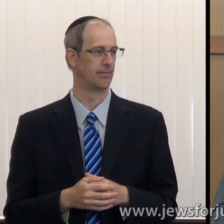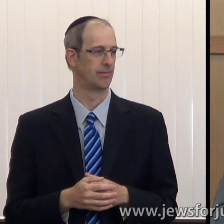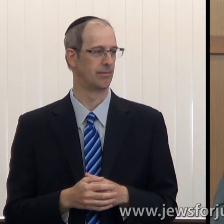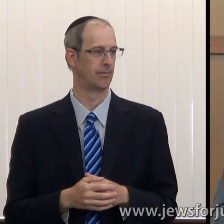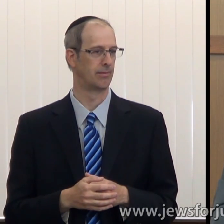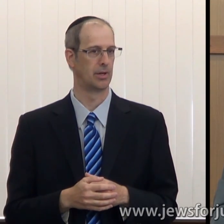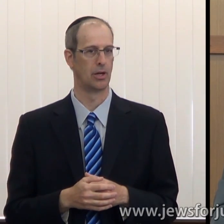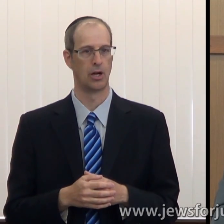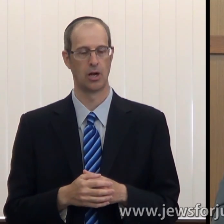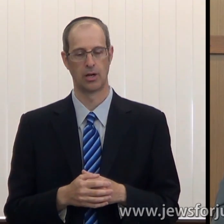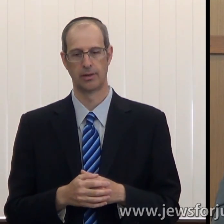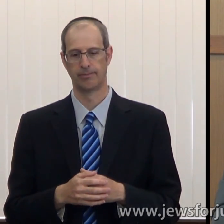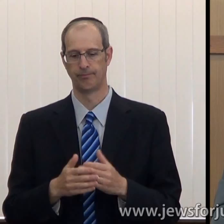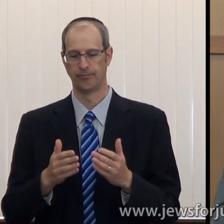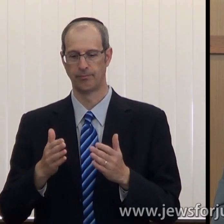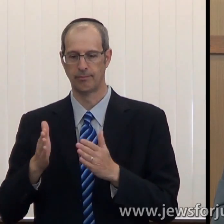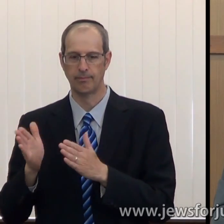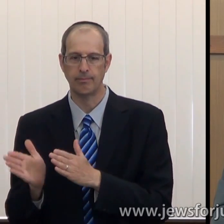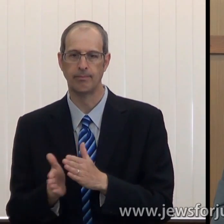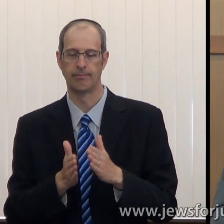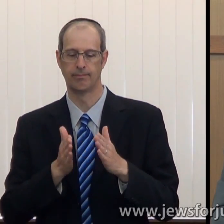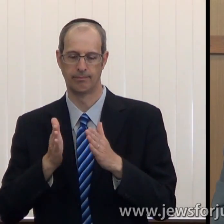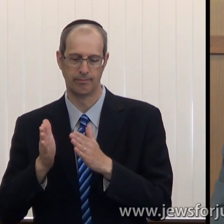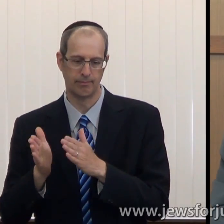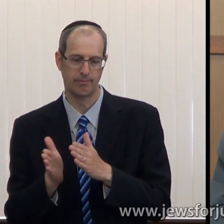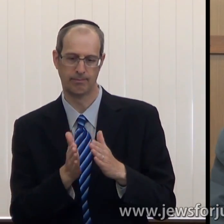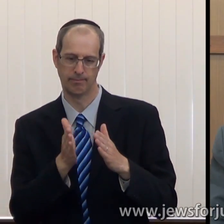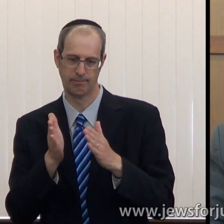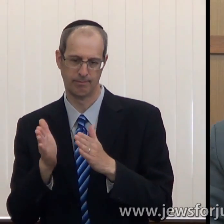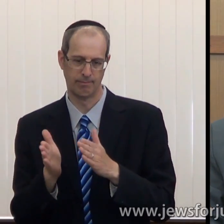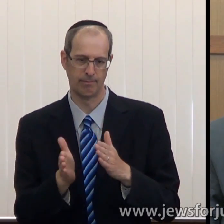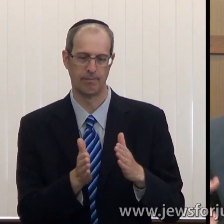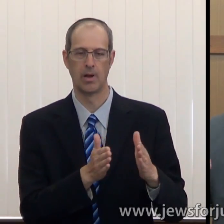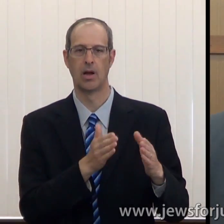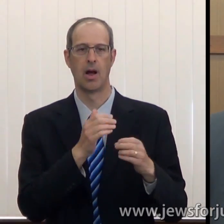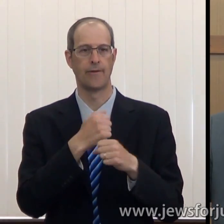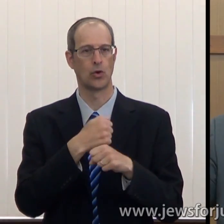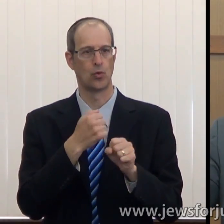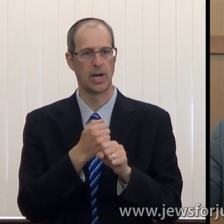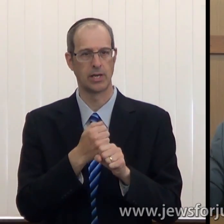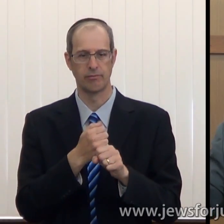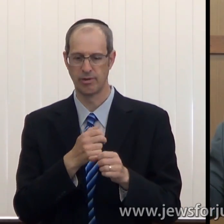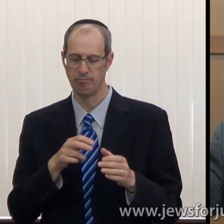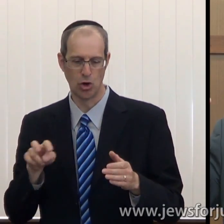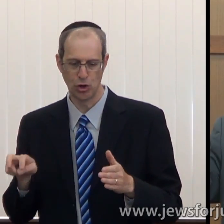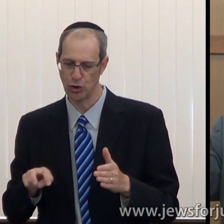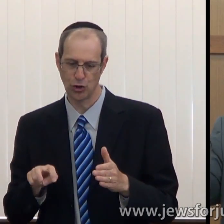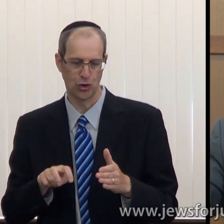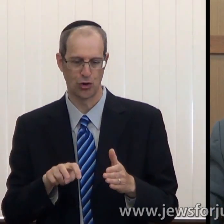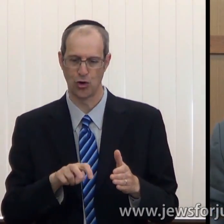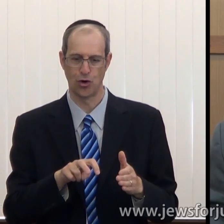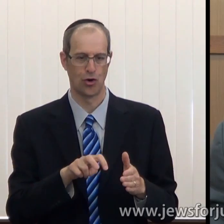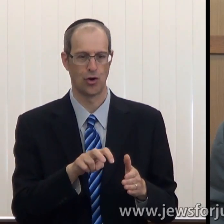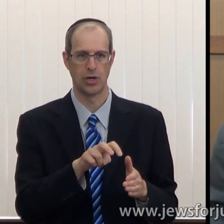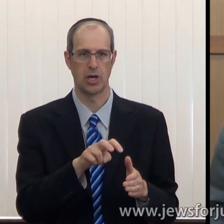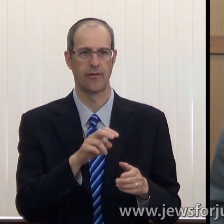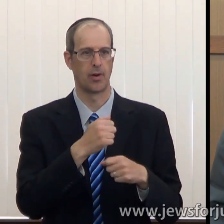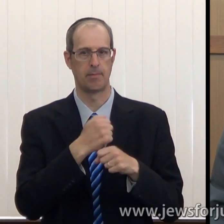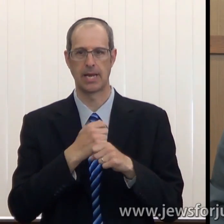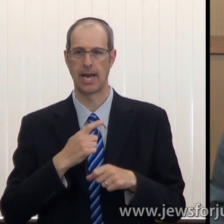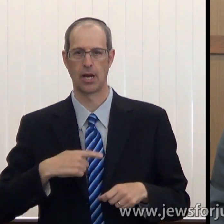The process of creating, this journey of creating